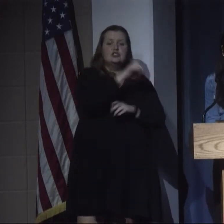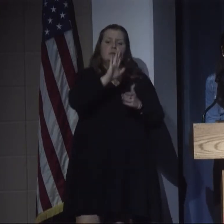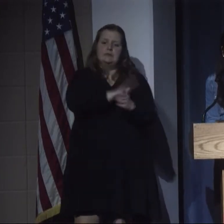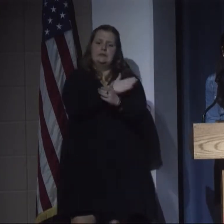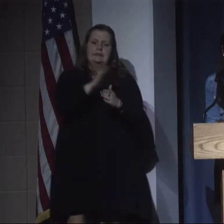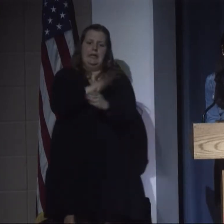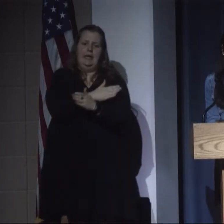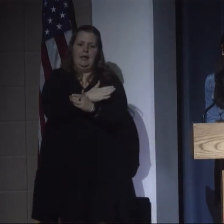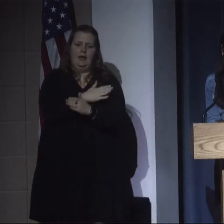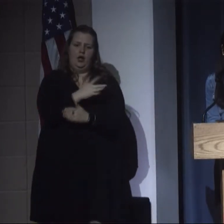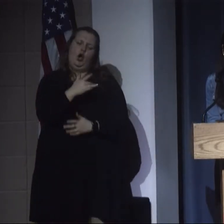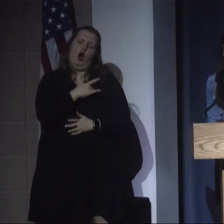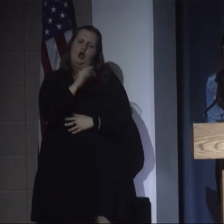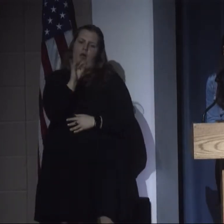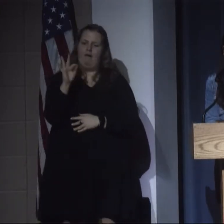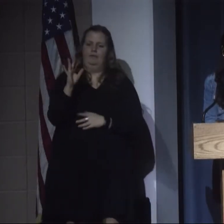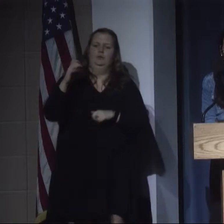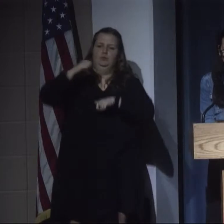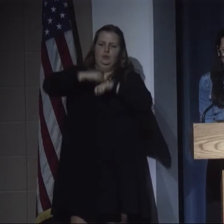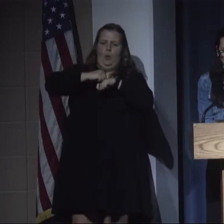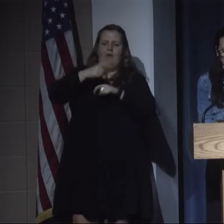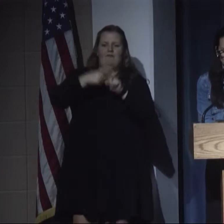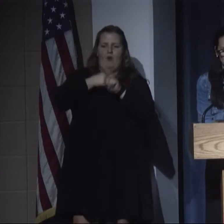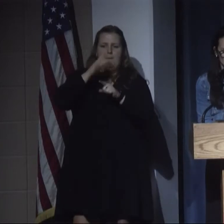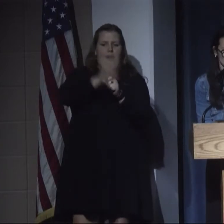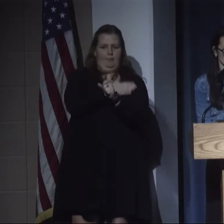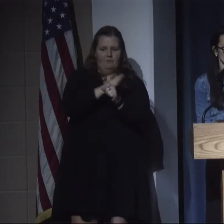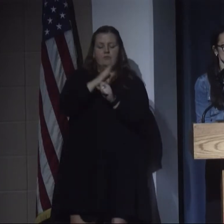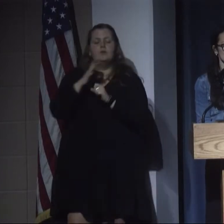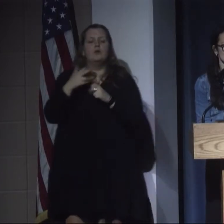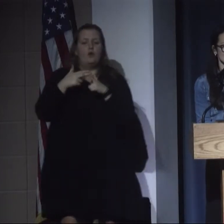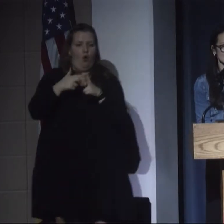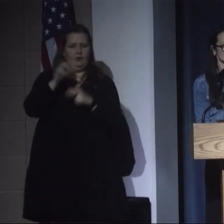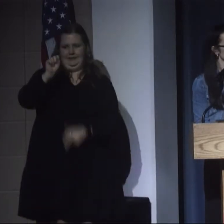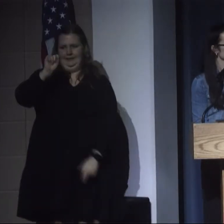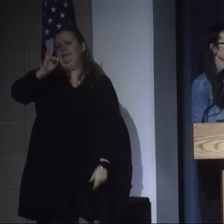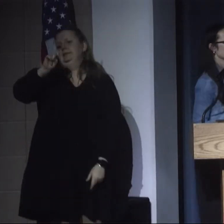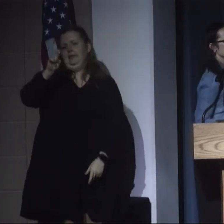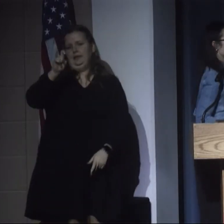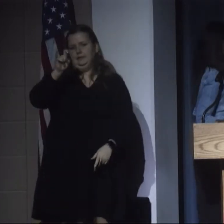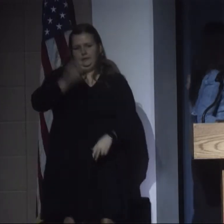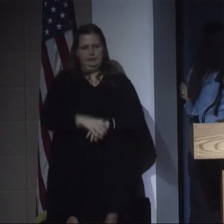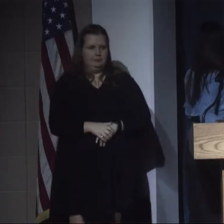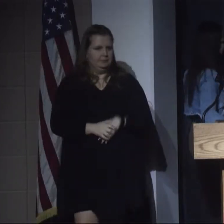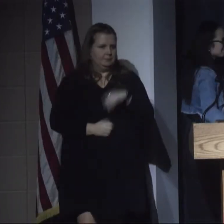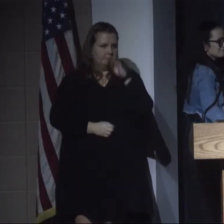be singing Heart of Stone from the musical Six.